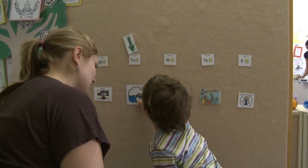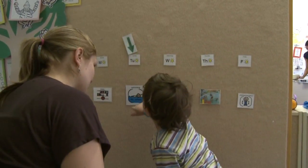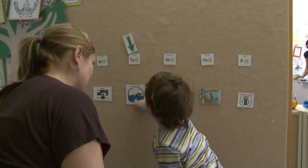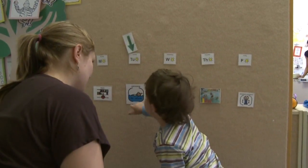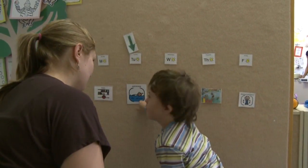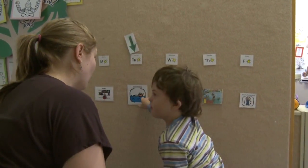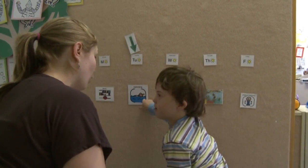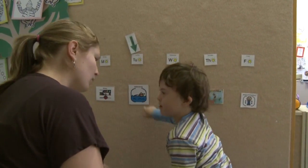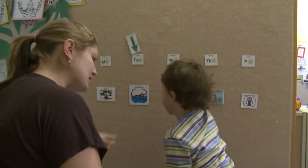that?